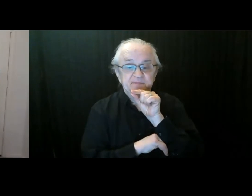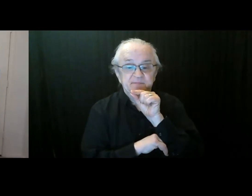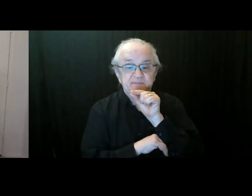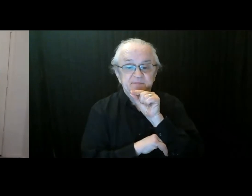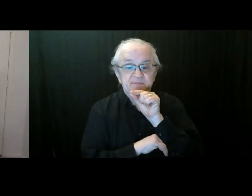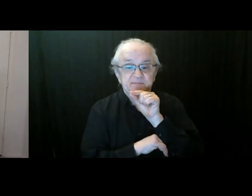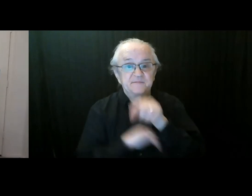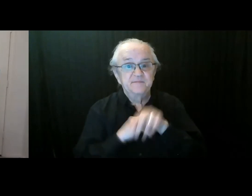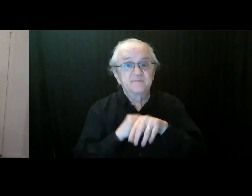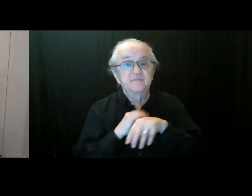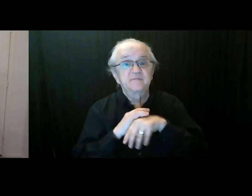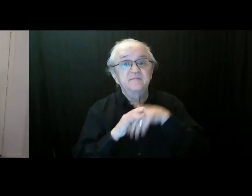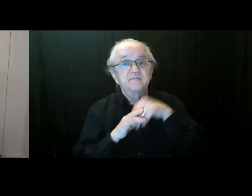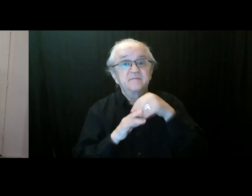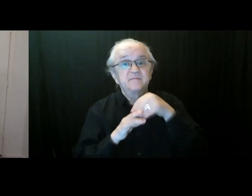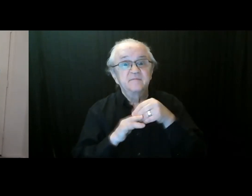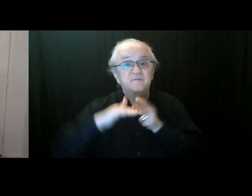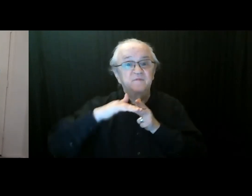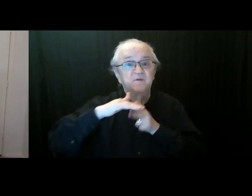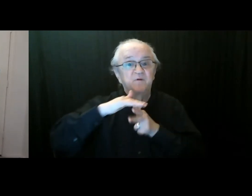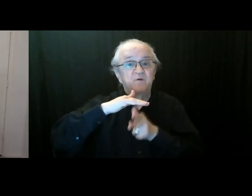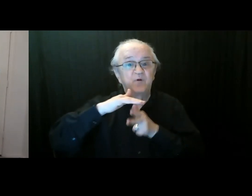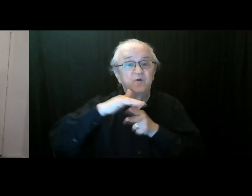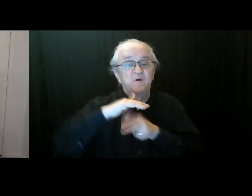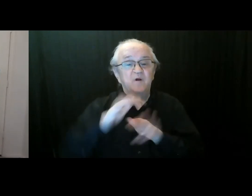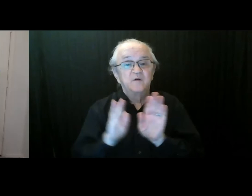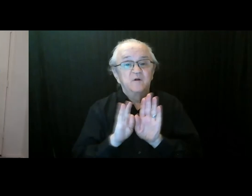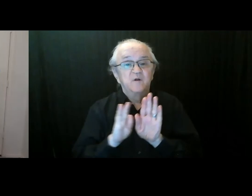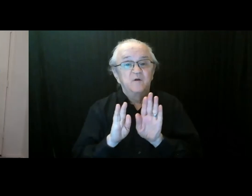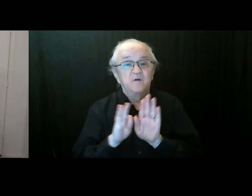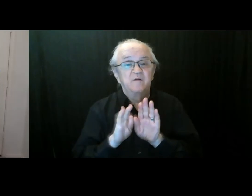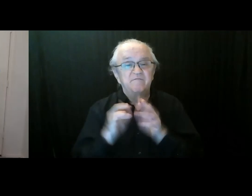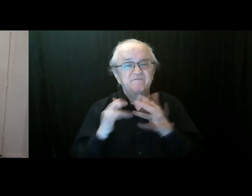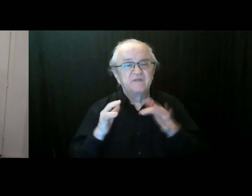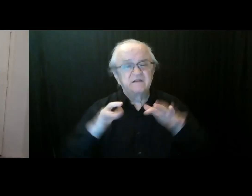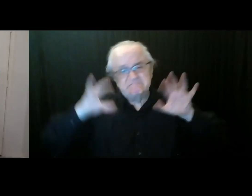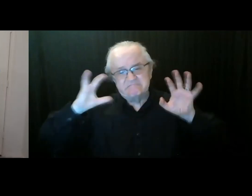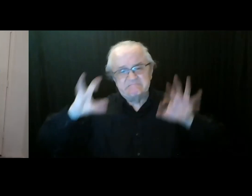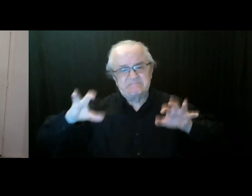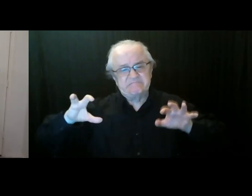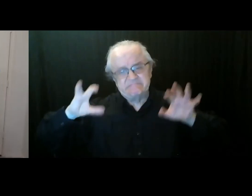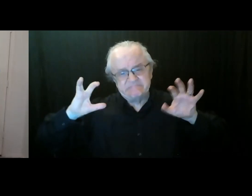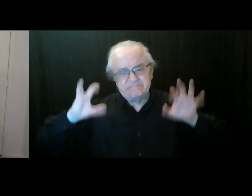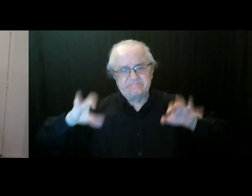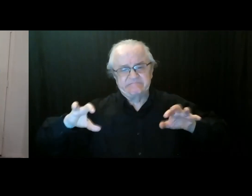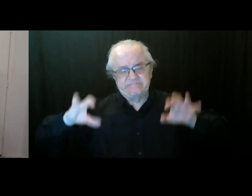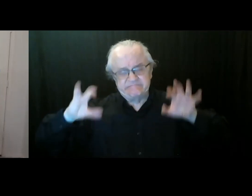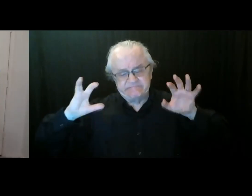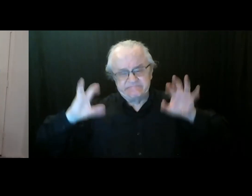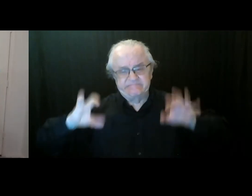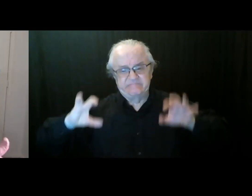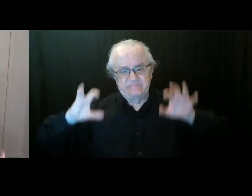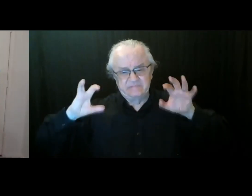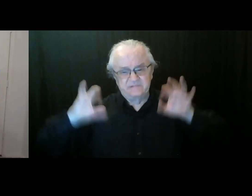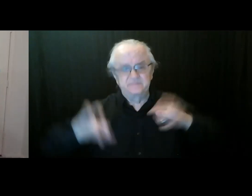was outside the garage door. We had had a storm. It was raining. And I